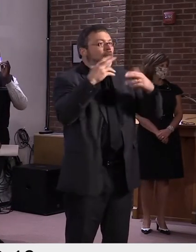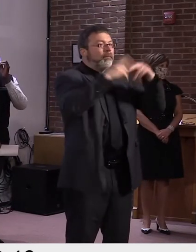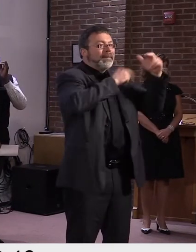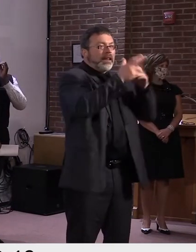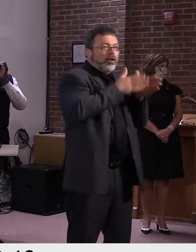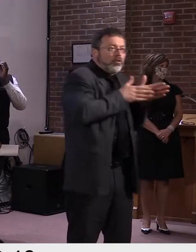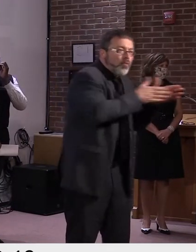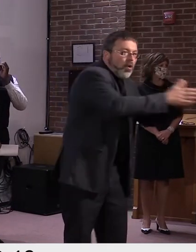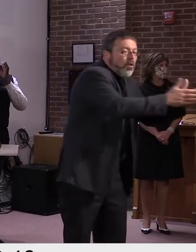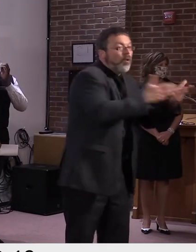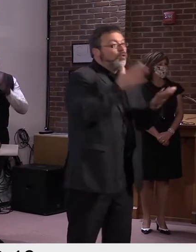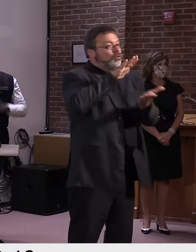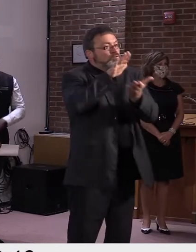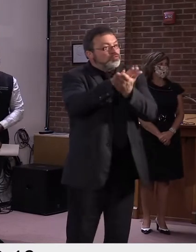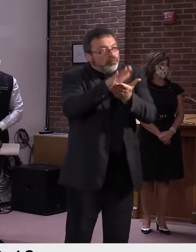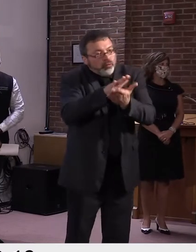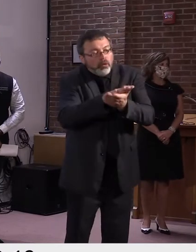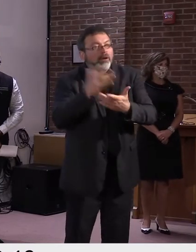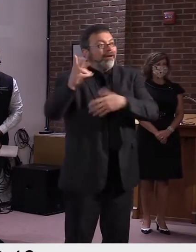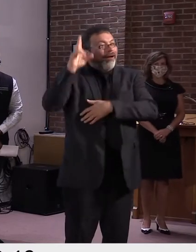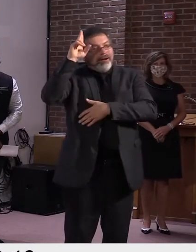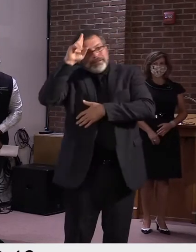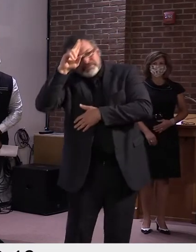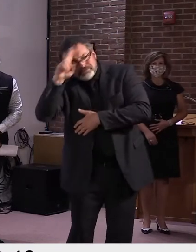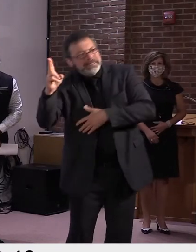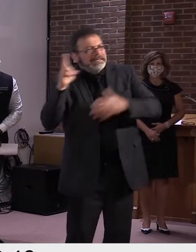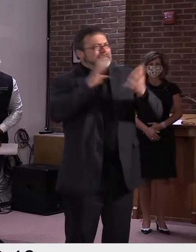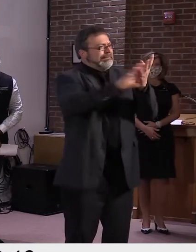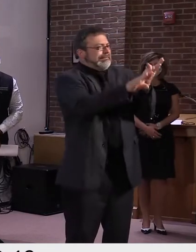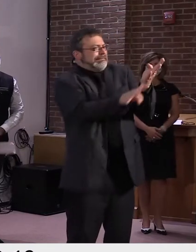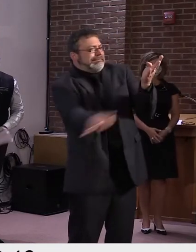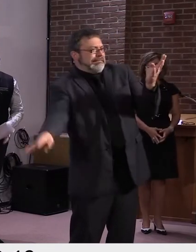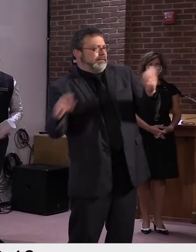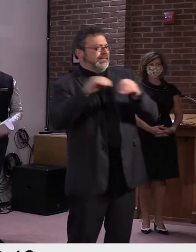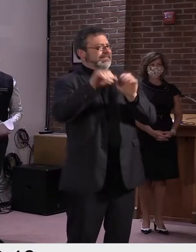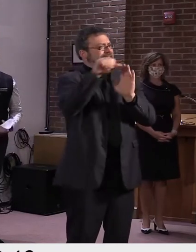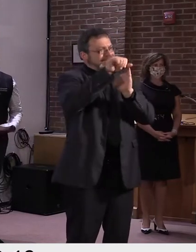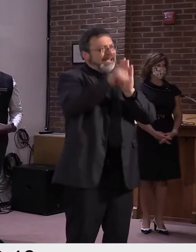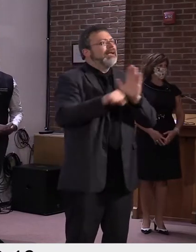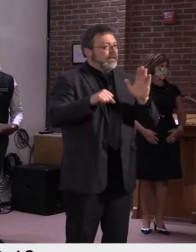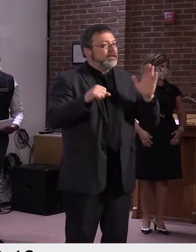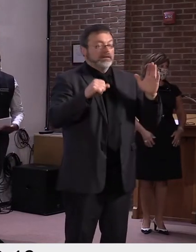times, an accurate count is essential for our state and local budgets.